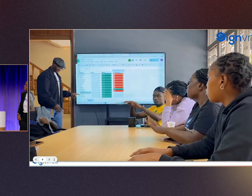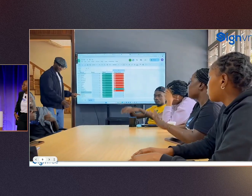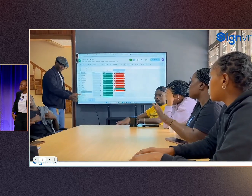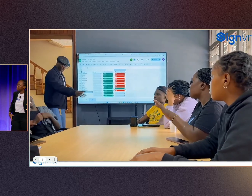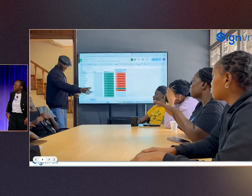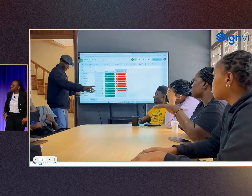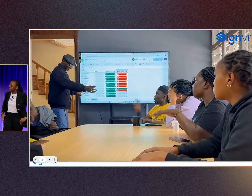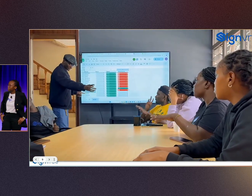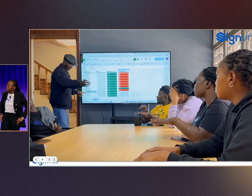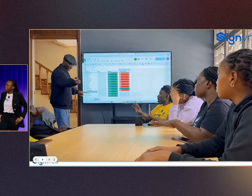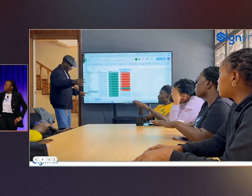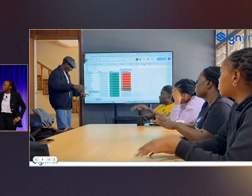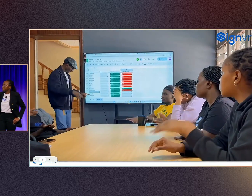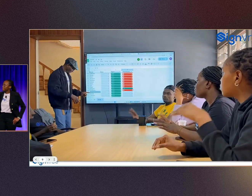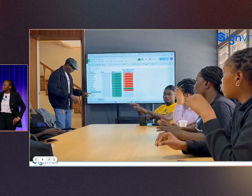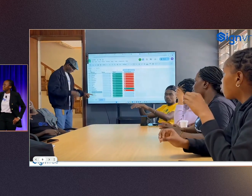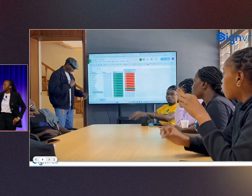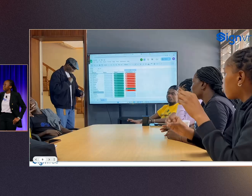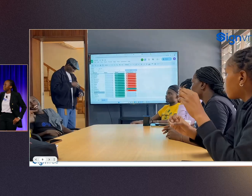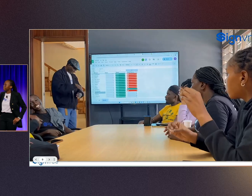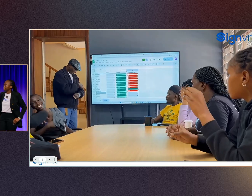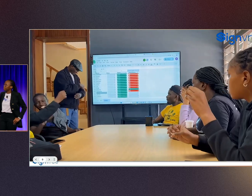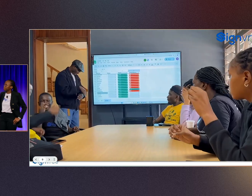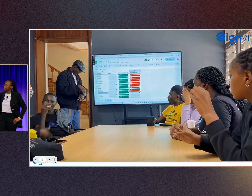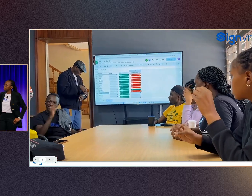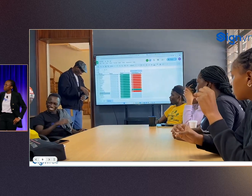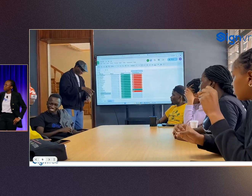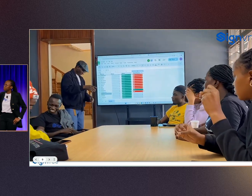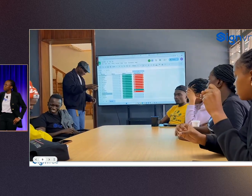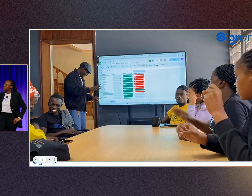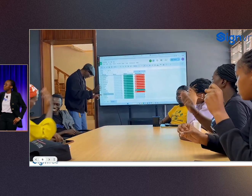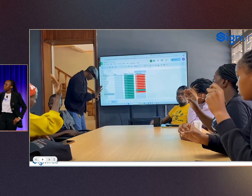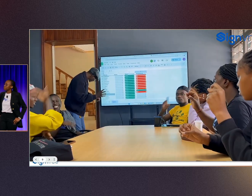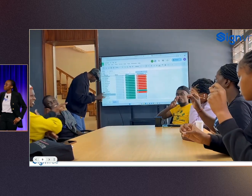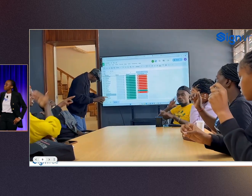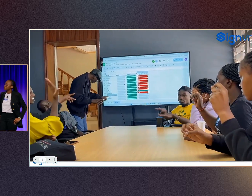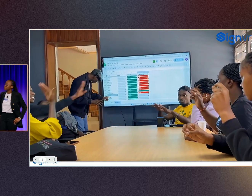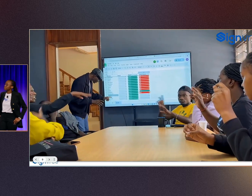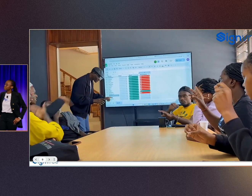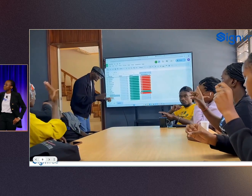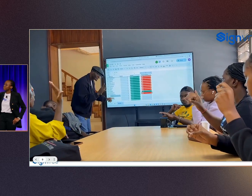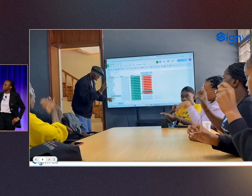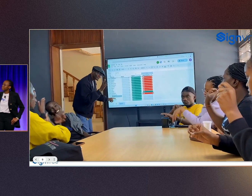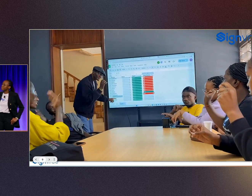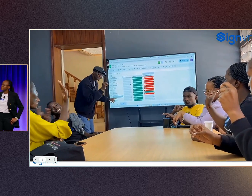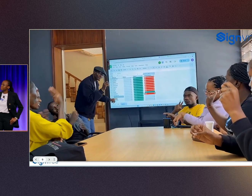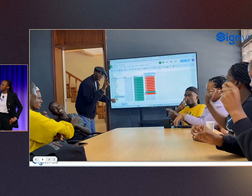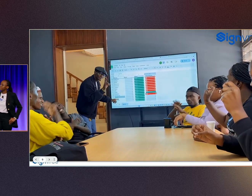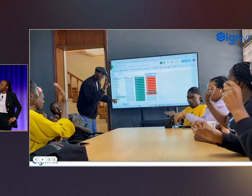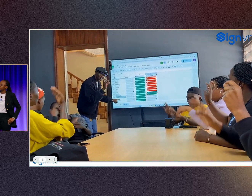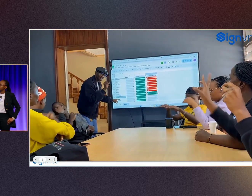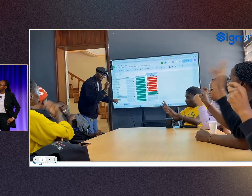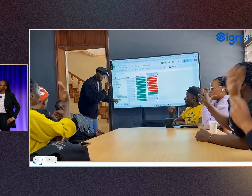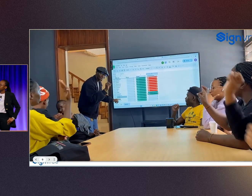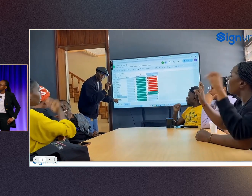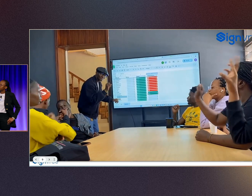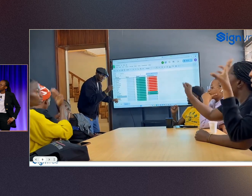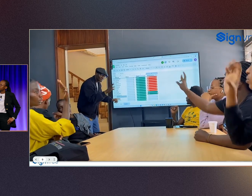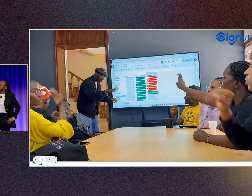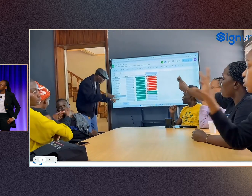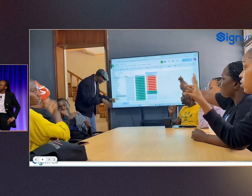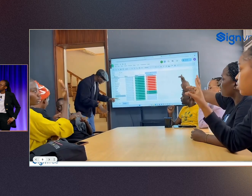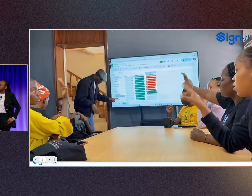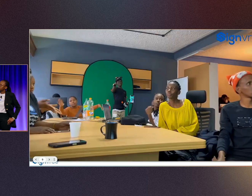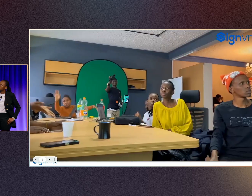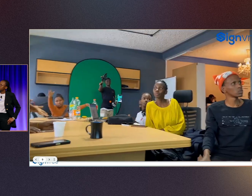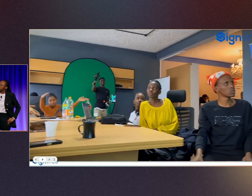first phase of data collection, collecting Kenya sign language data for all the words in its dictionary. This process would enable us to